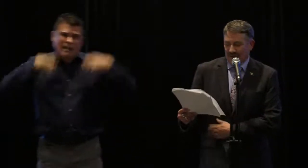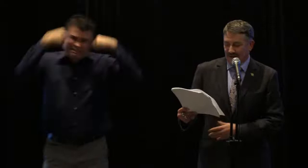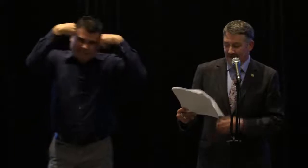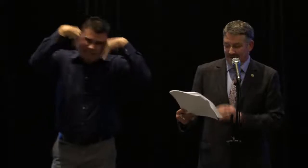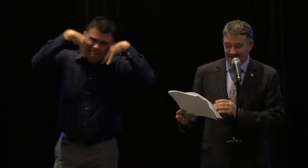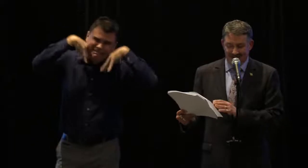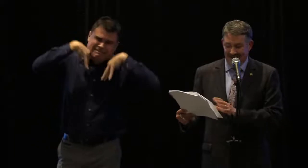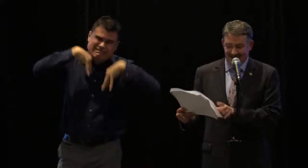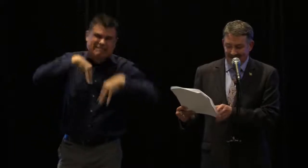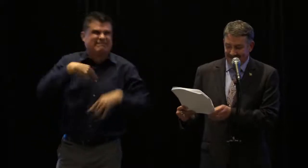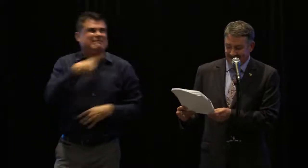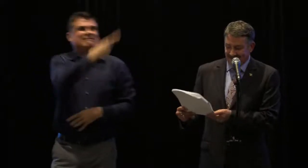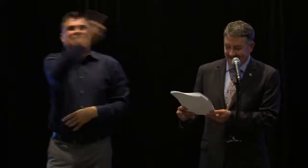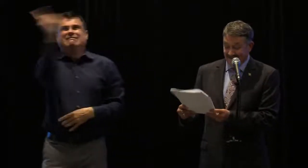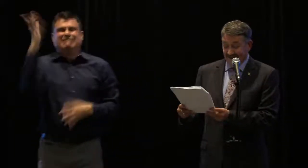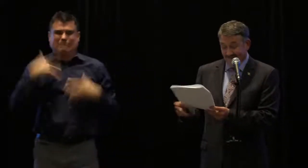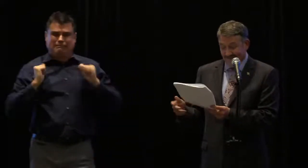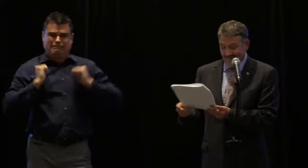warm.